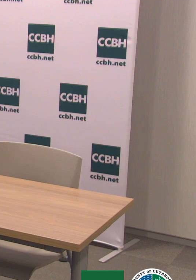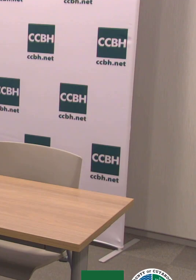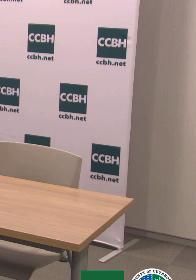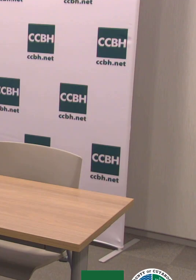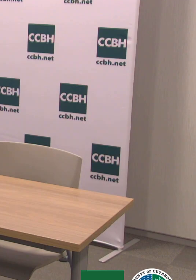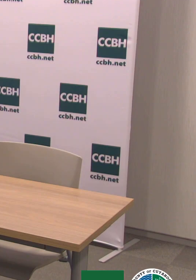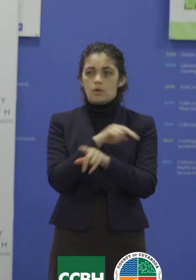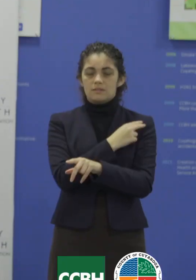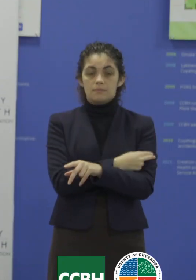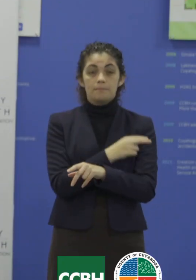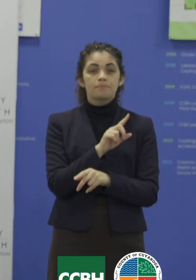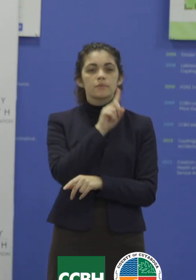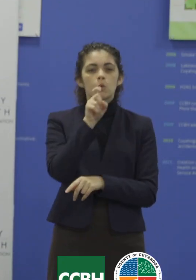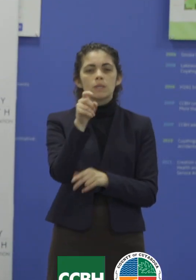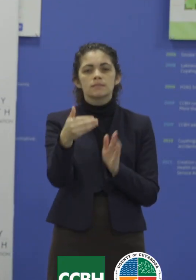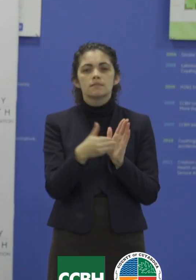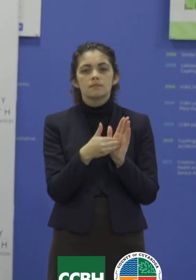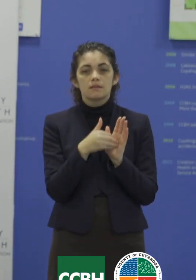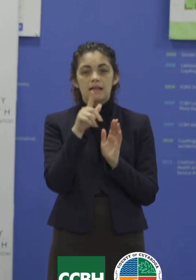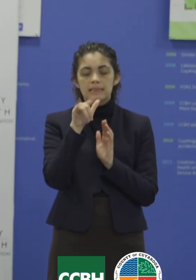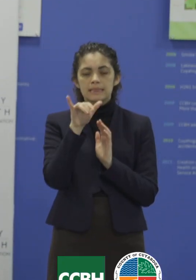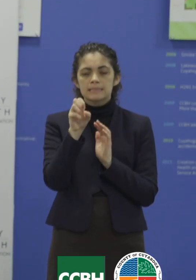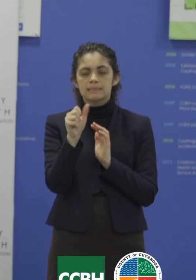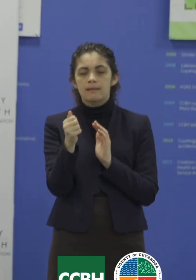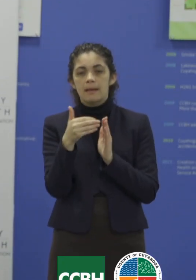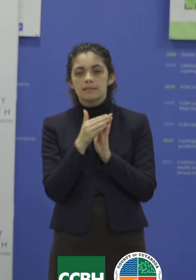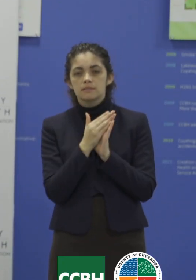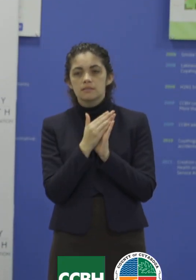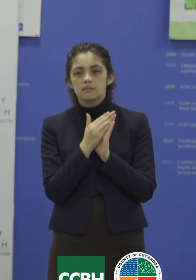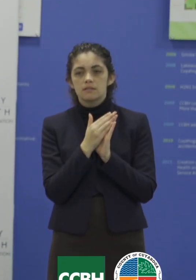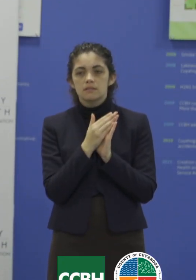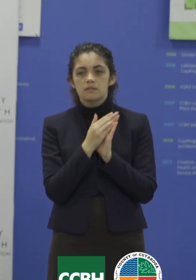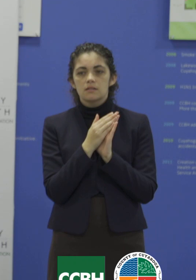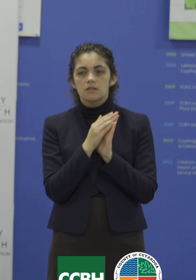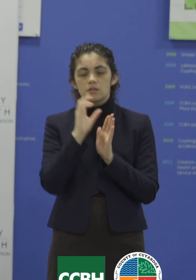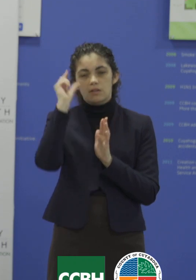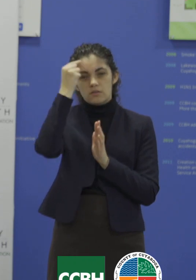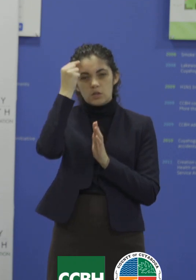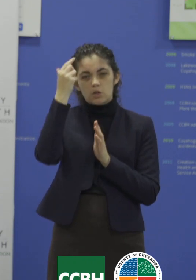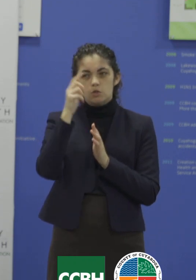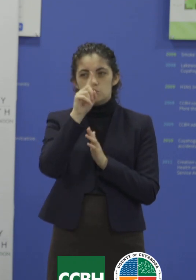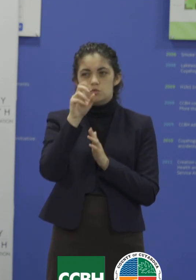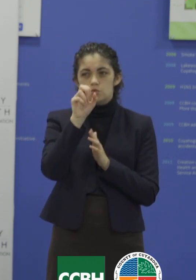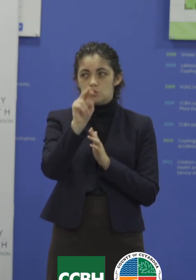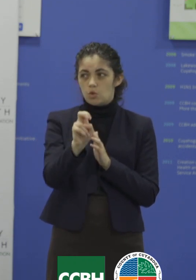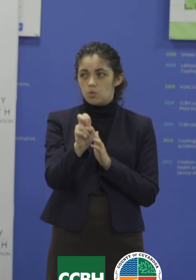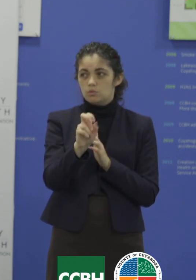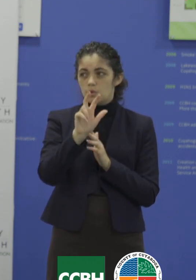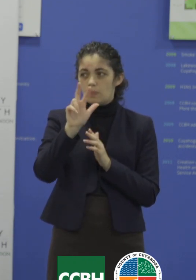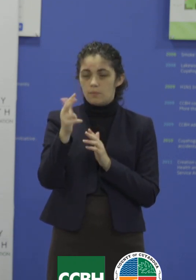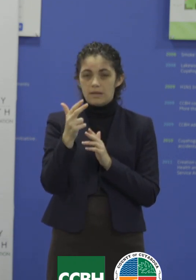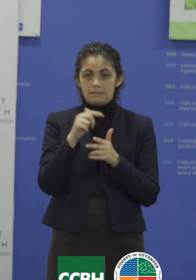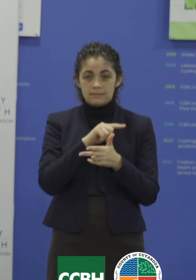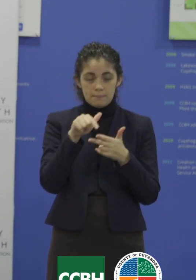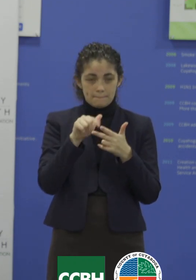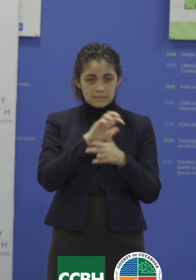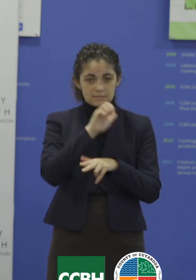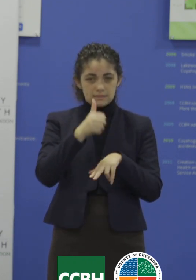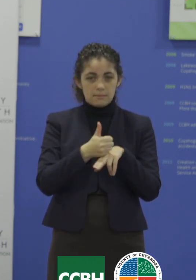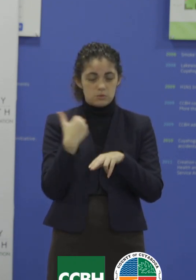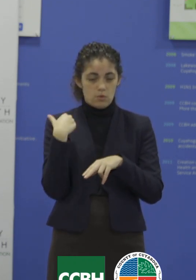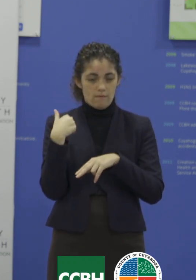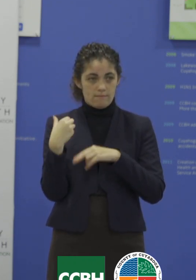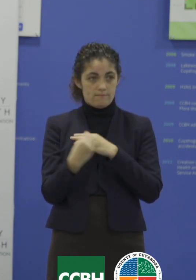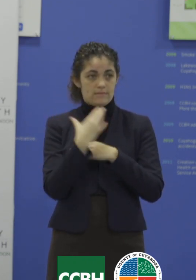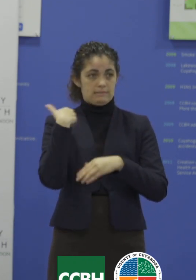locally? So the question from Lisa is, how has the governor's designation of the zones, the hospital zones that have been established, affected